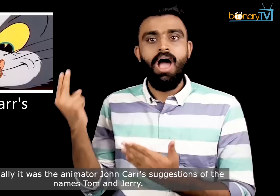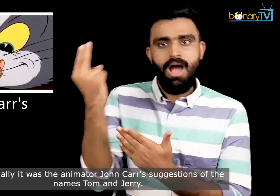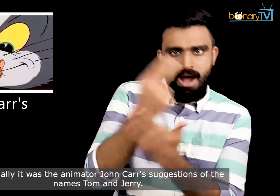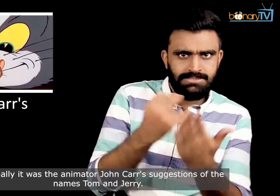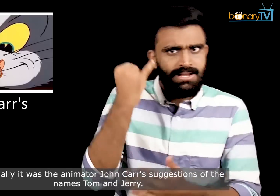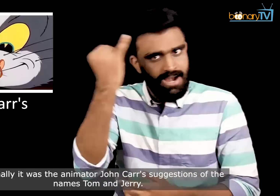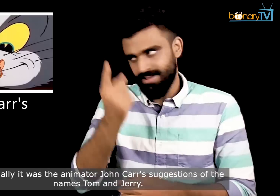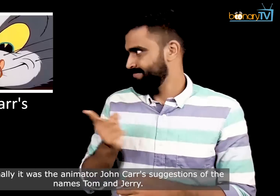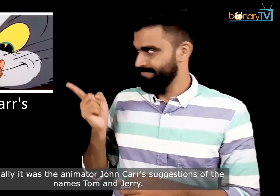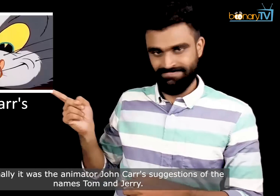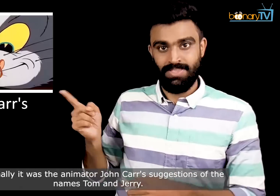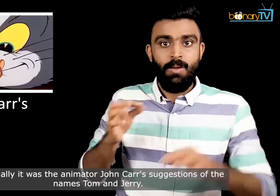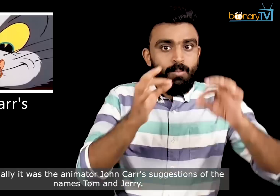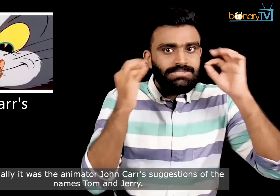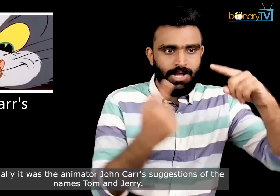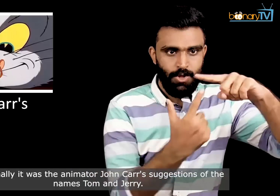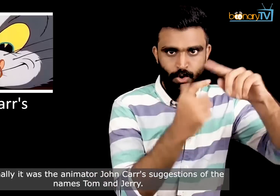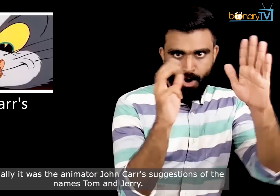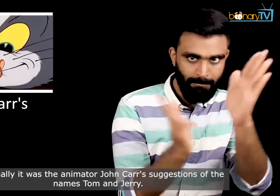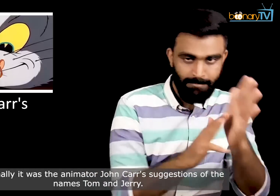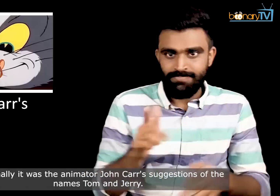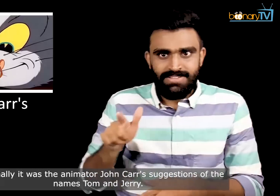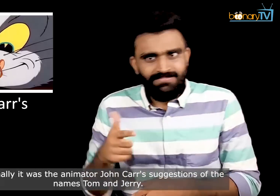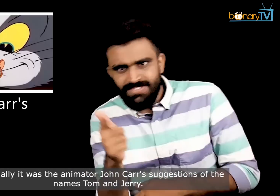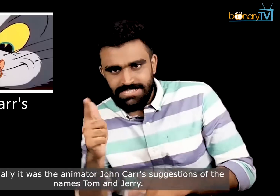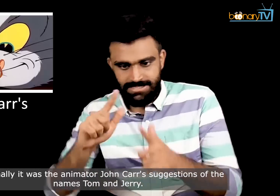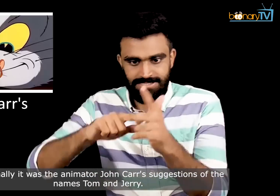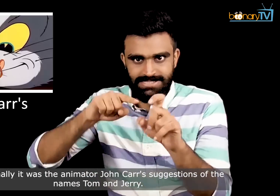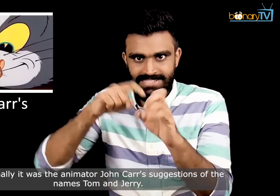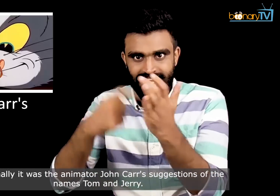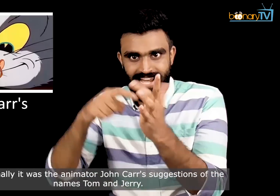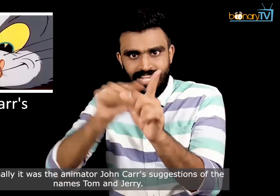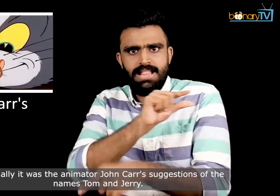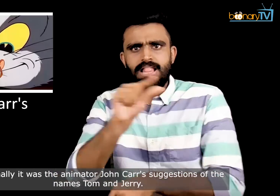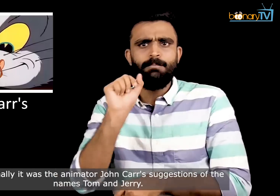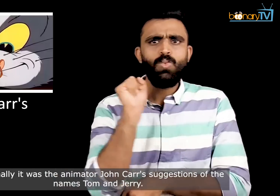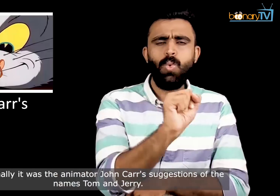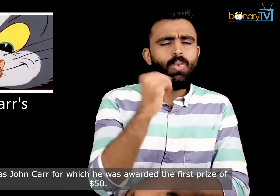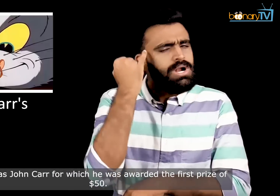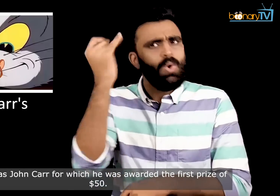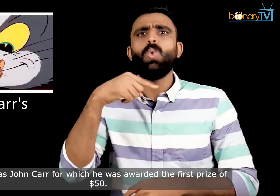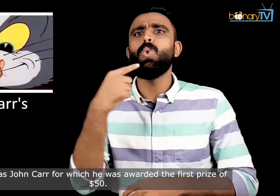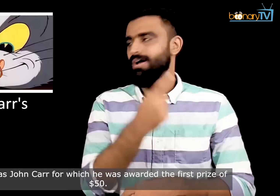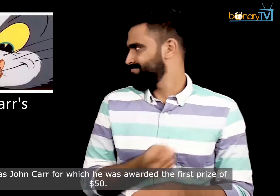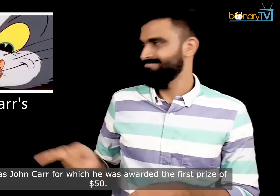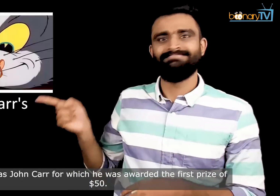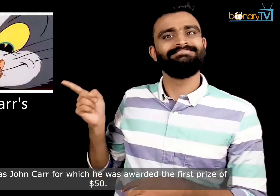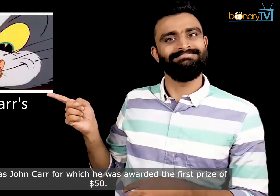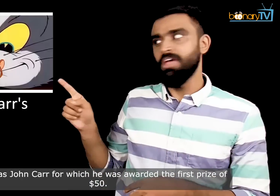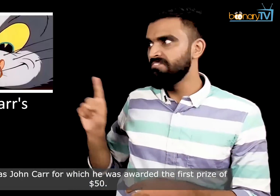Carr's suggestions of the names Tom and Jerry. So it was John Carr for